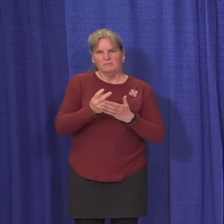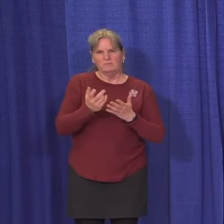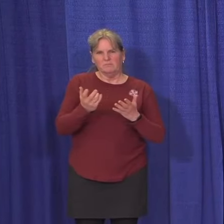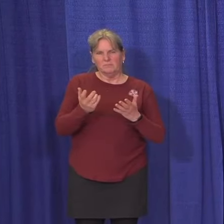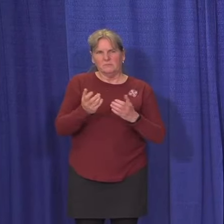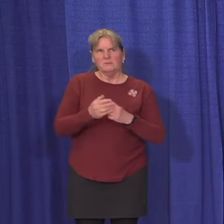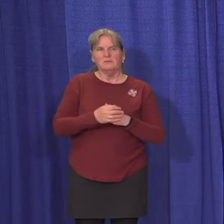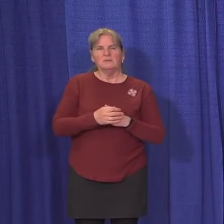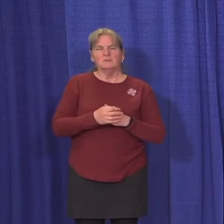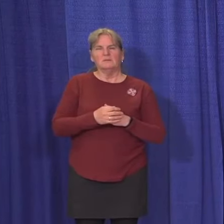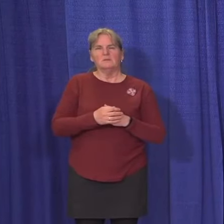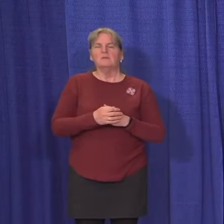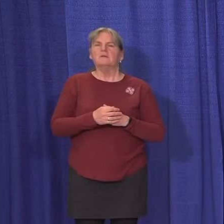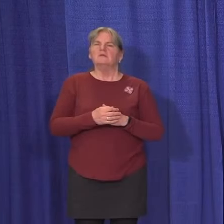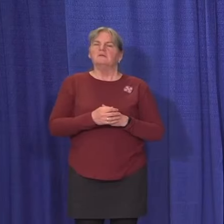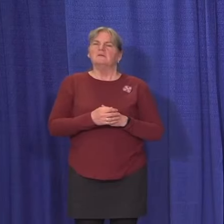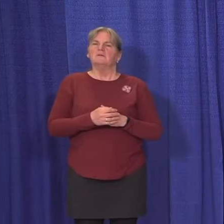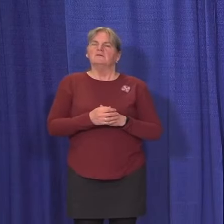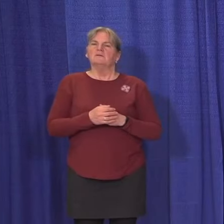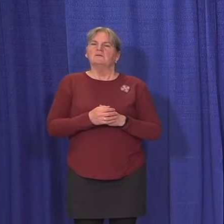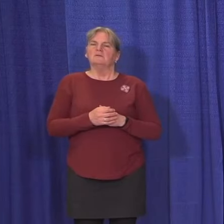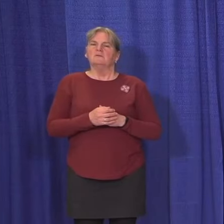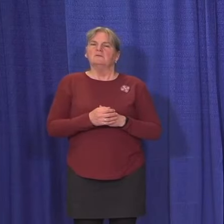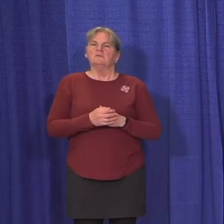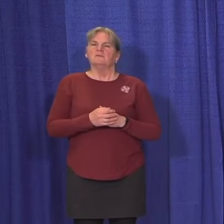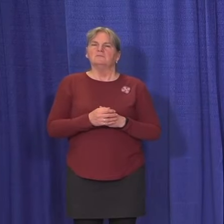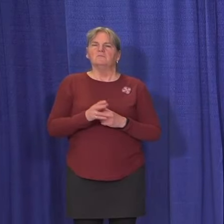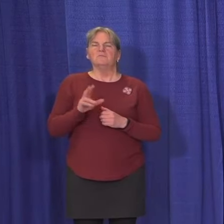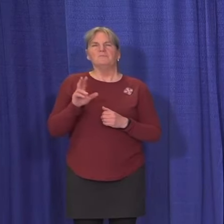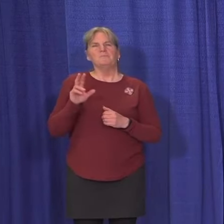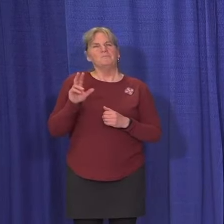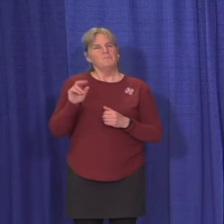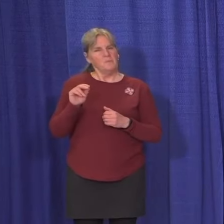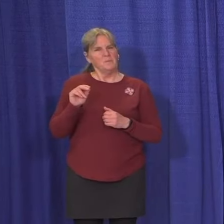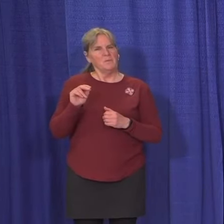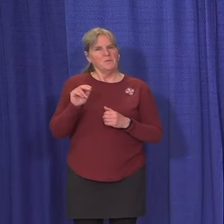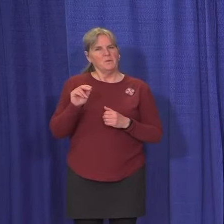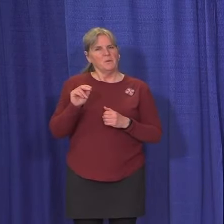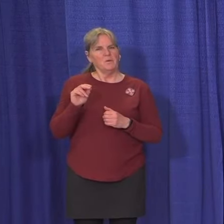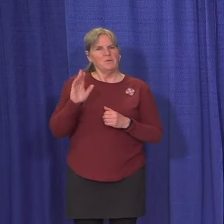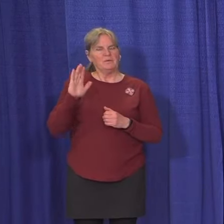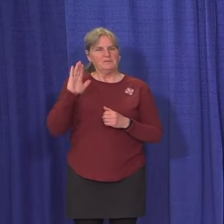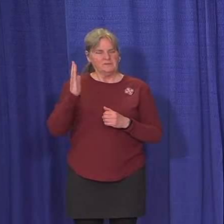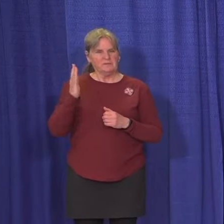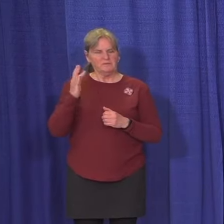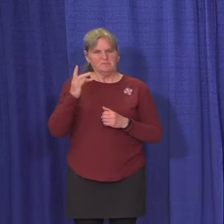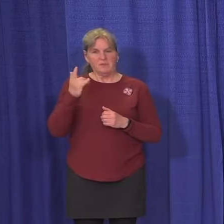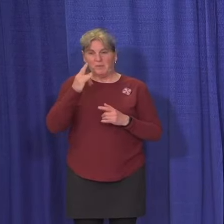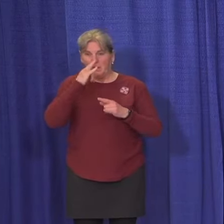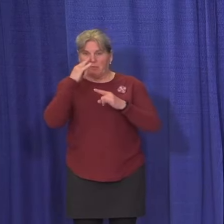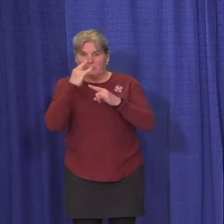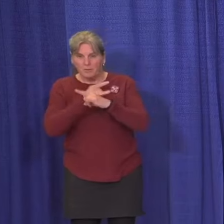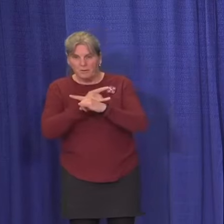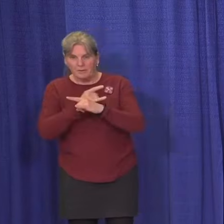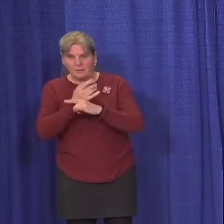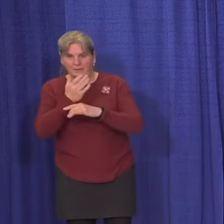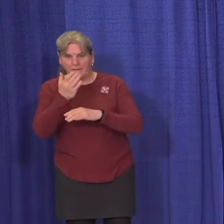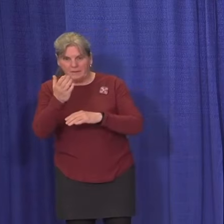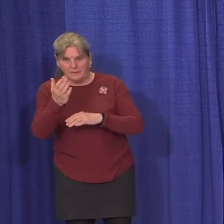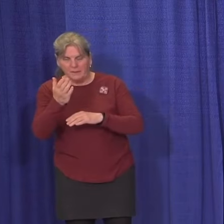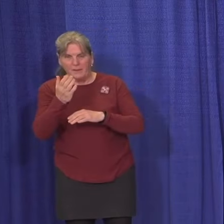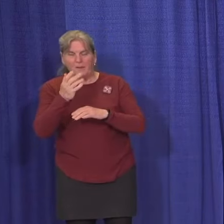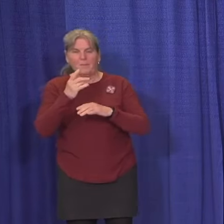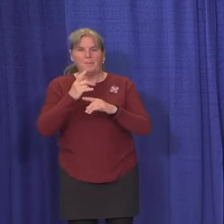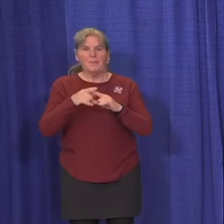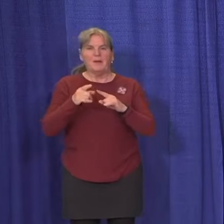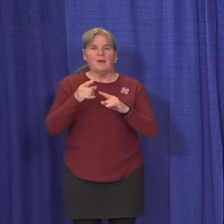And what I tried to explain is, no, this may seem paradoxical, but we do have to, I think,